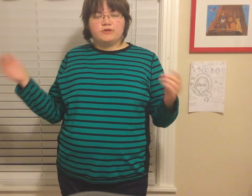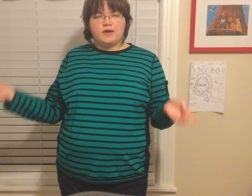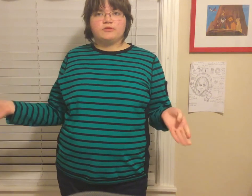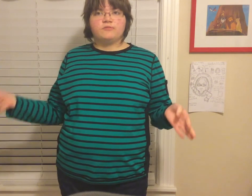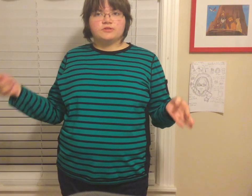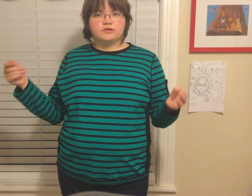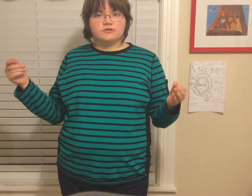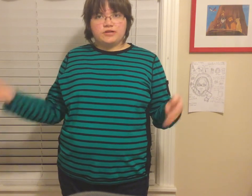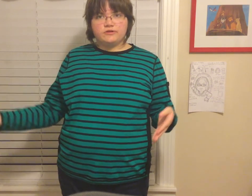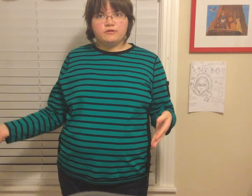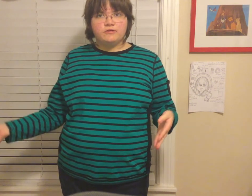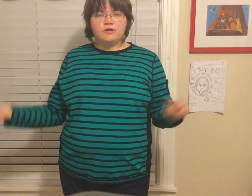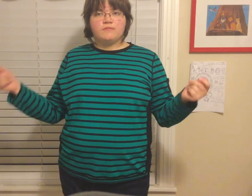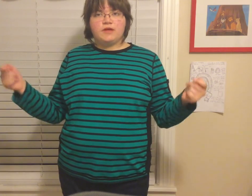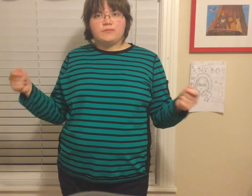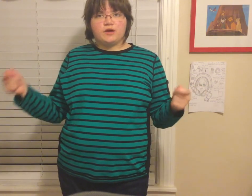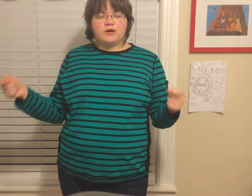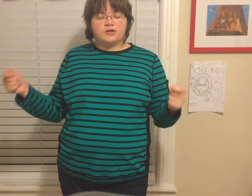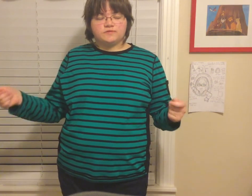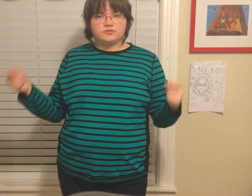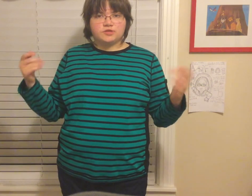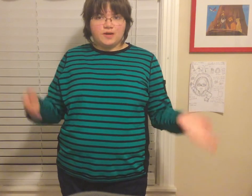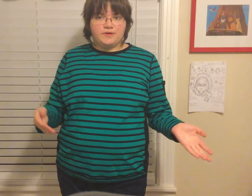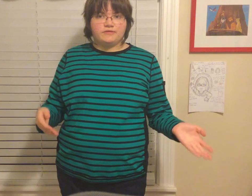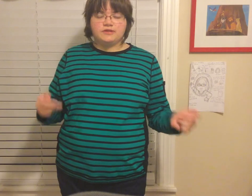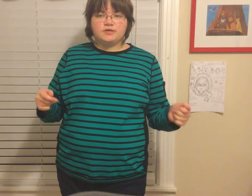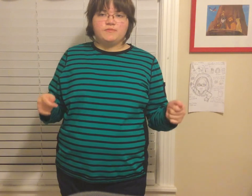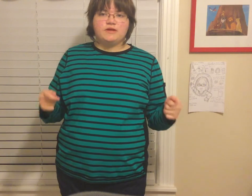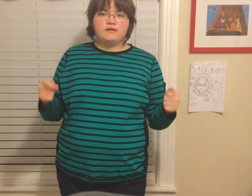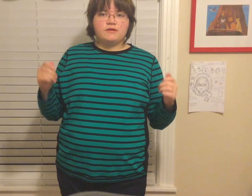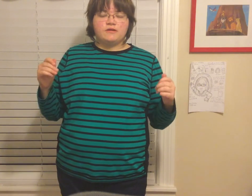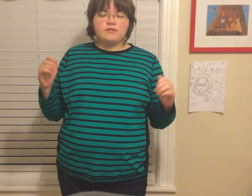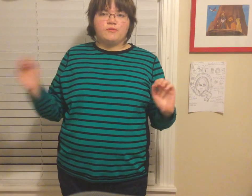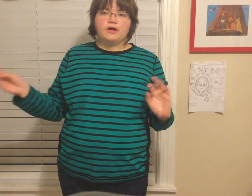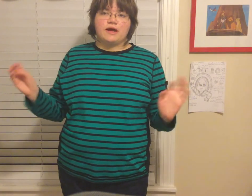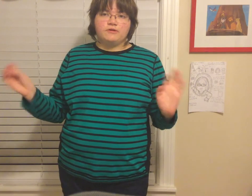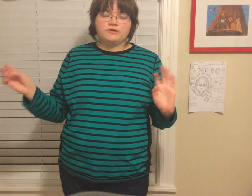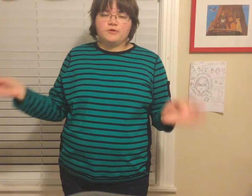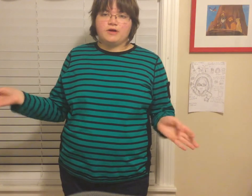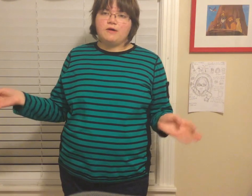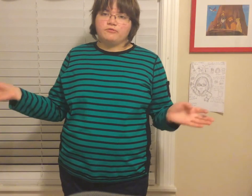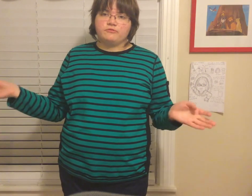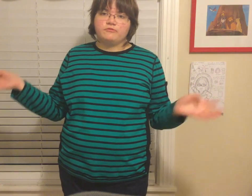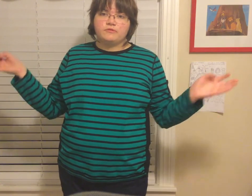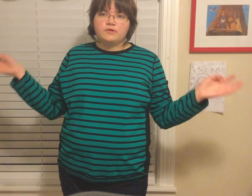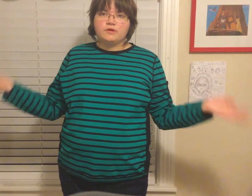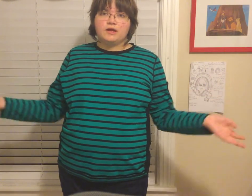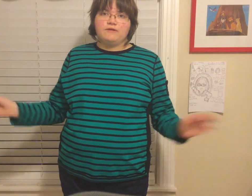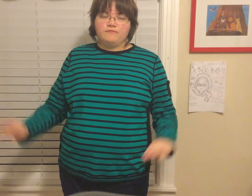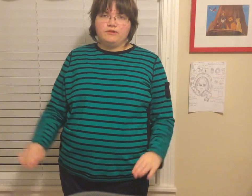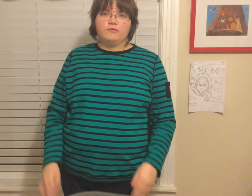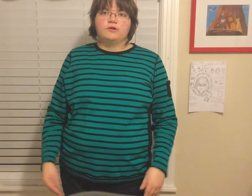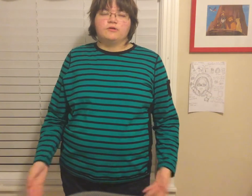was an obstacle was her gender when it came to talking about controversial topics. Like, she didn't want to be the one guy who, like, spoke out was kind of ignored or